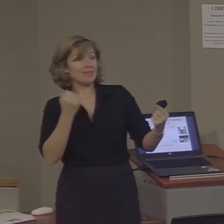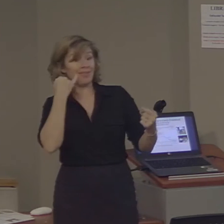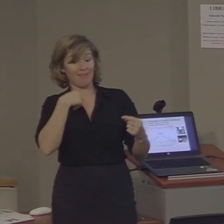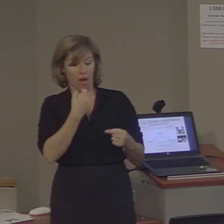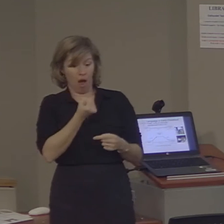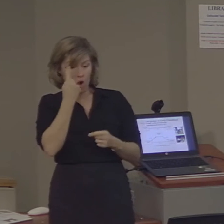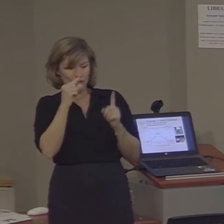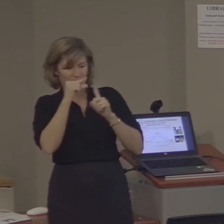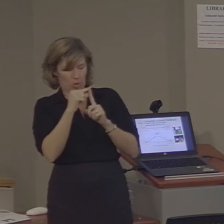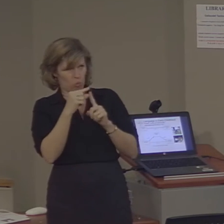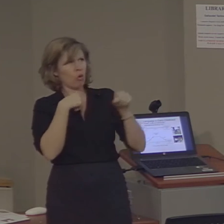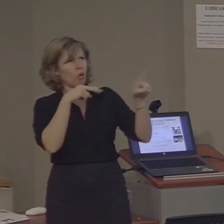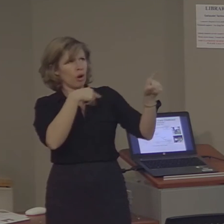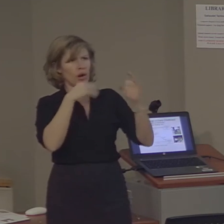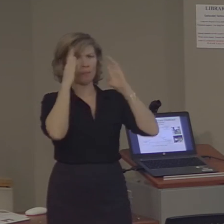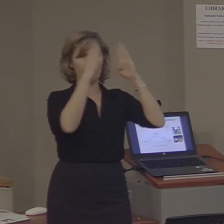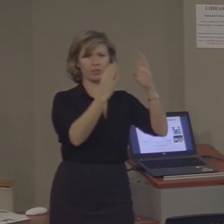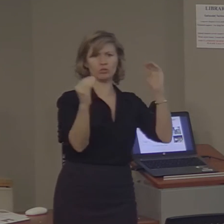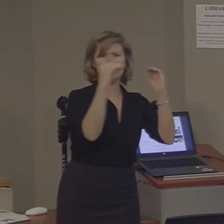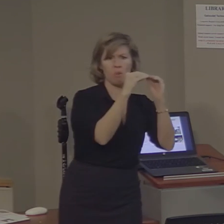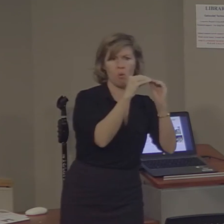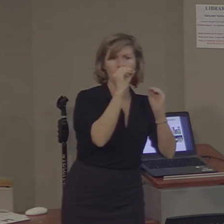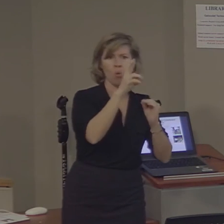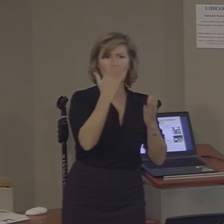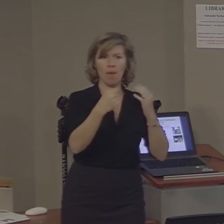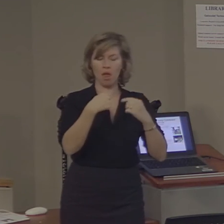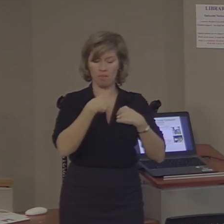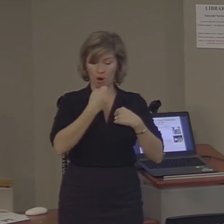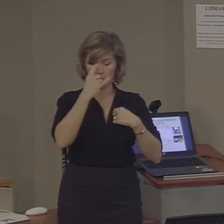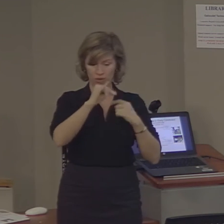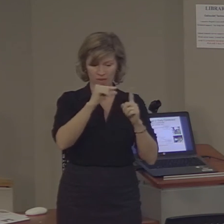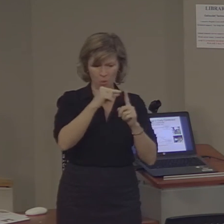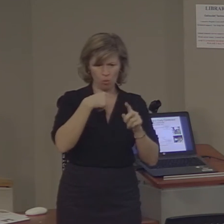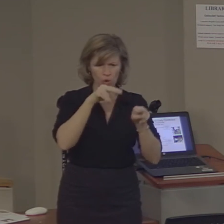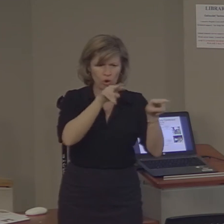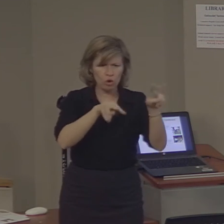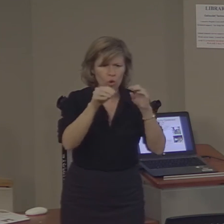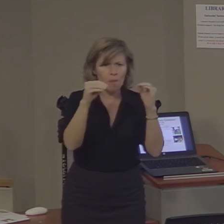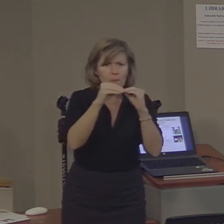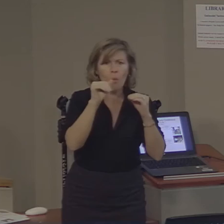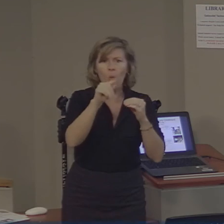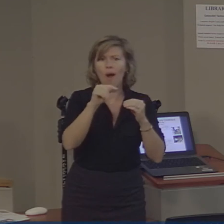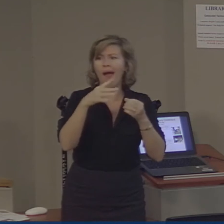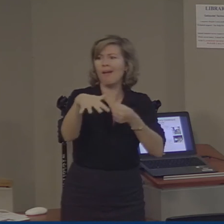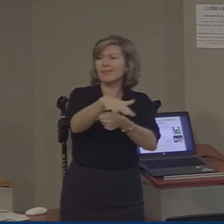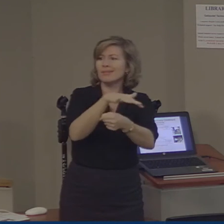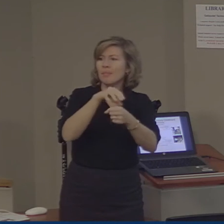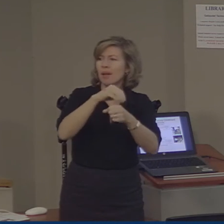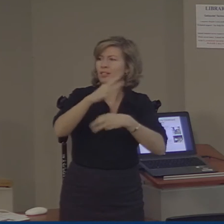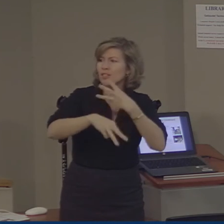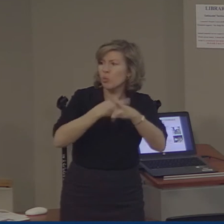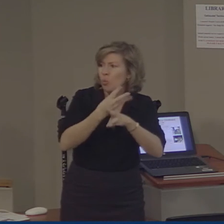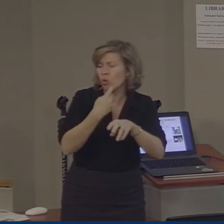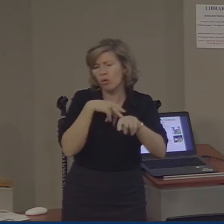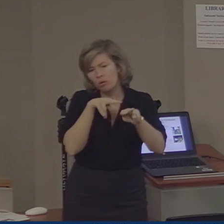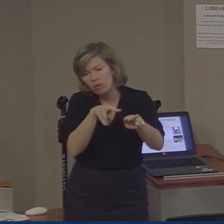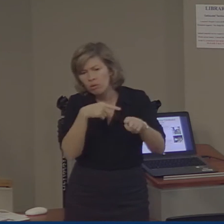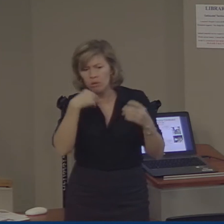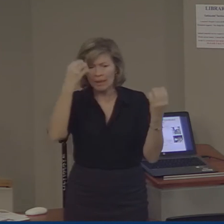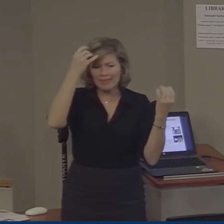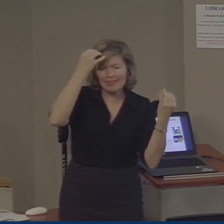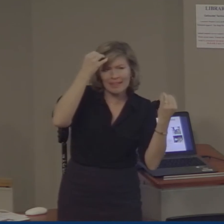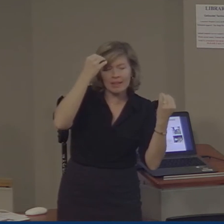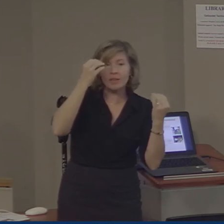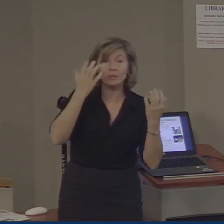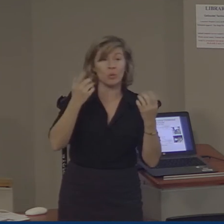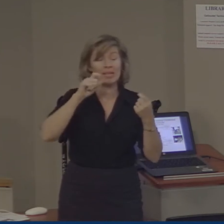can talk about it, you look more at that part of the world that is spatial, and you think about it. So we don't